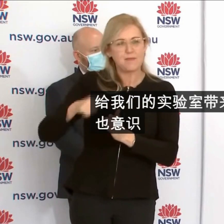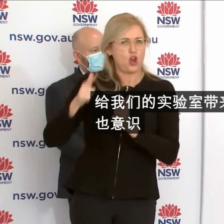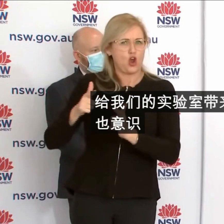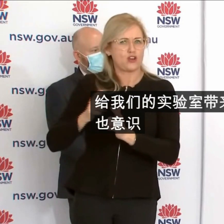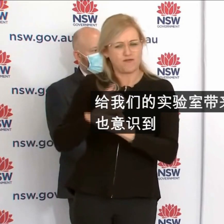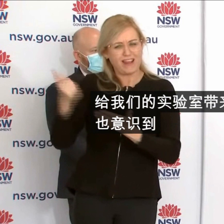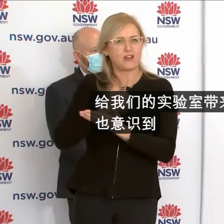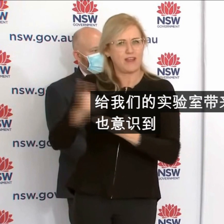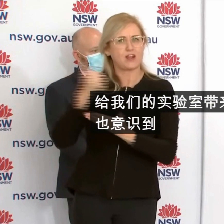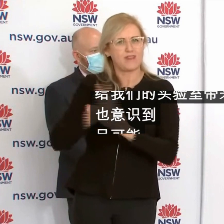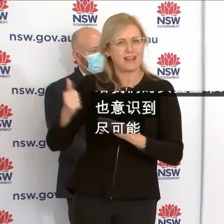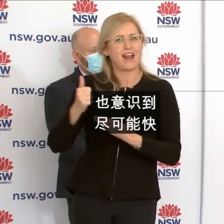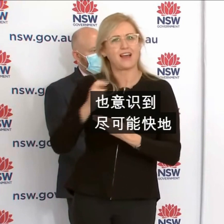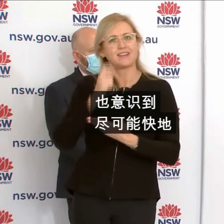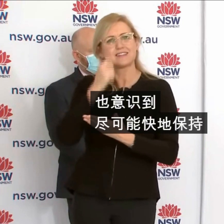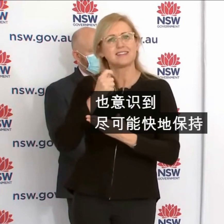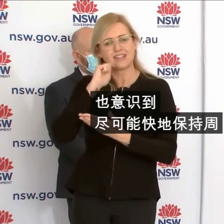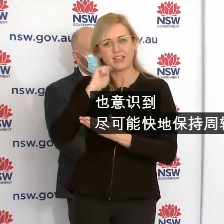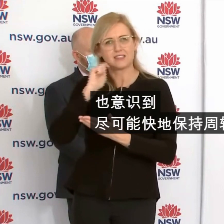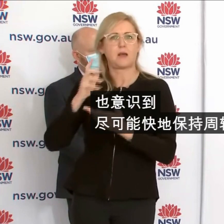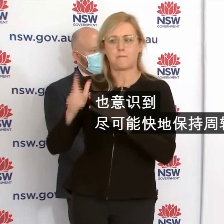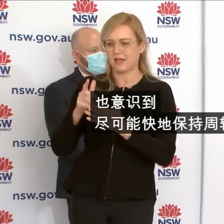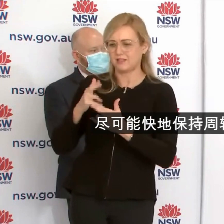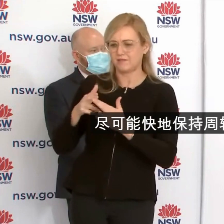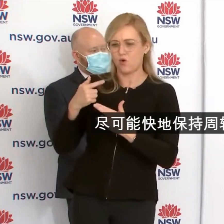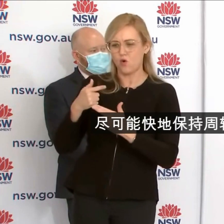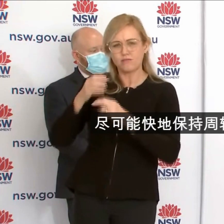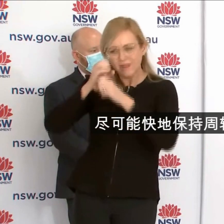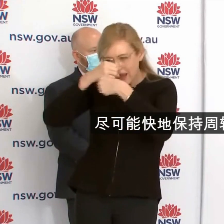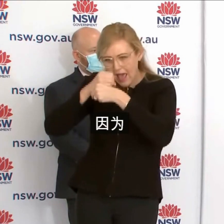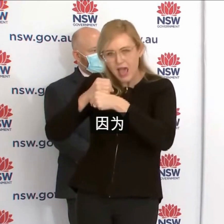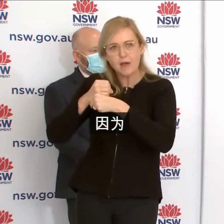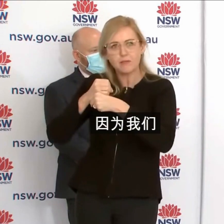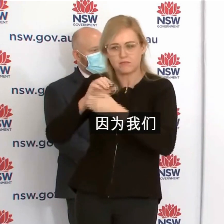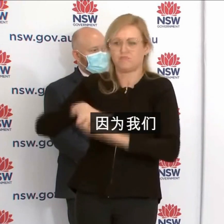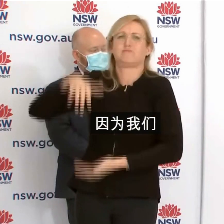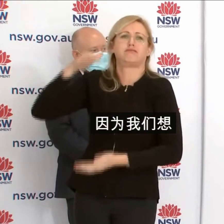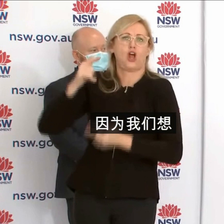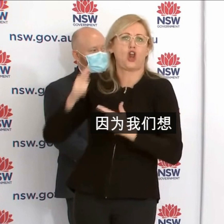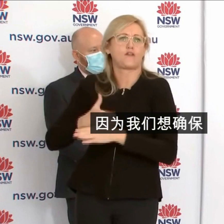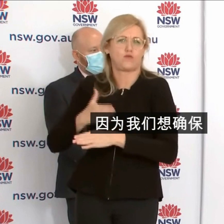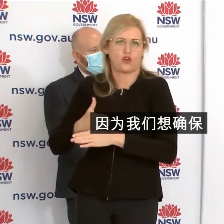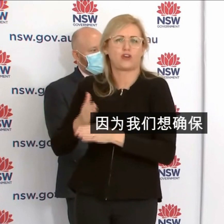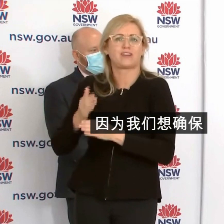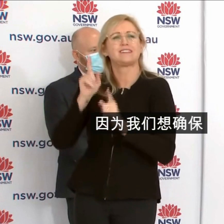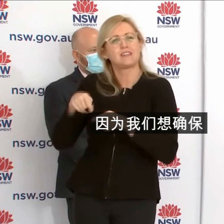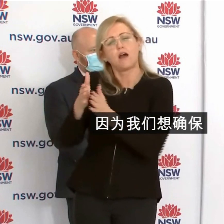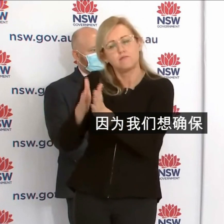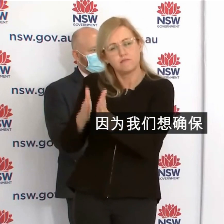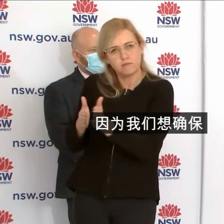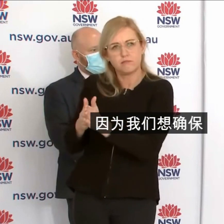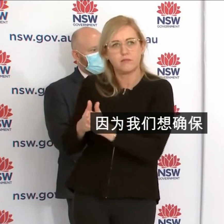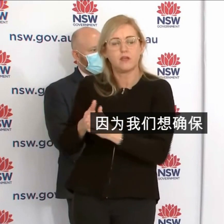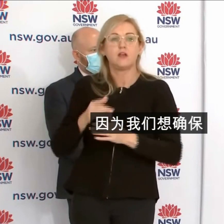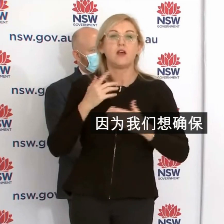are also conscious of keeping turnaround times as quick as possible because we want to make sure that the